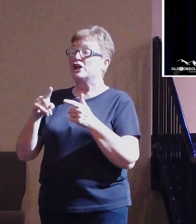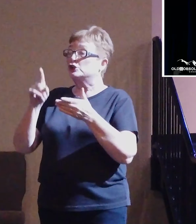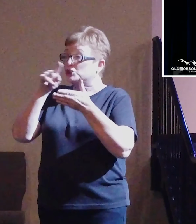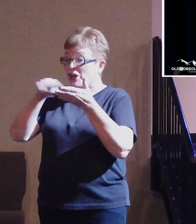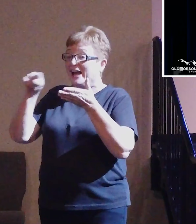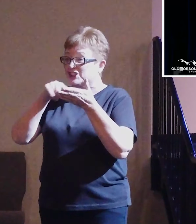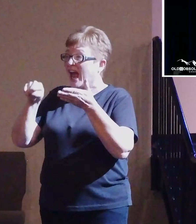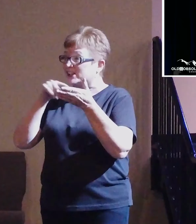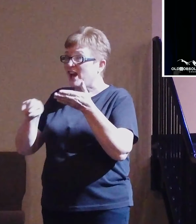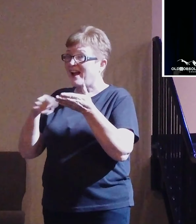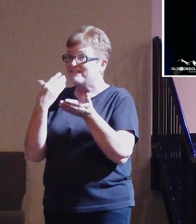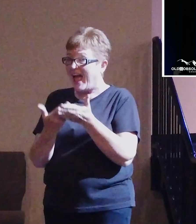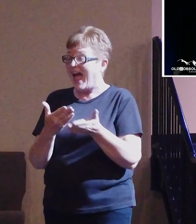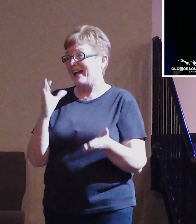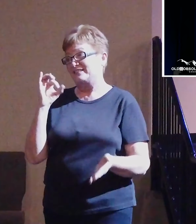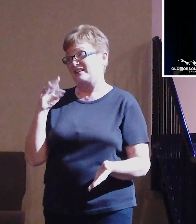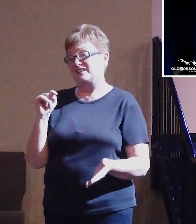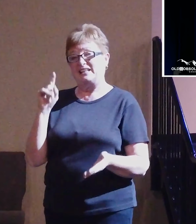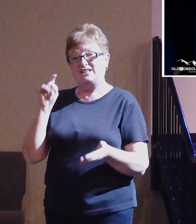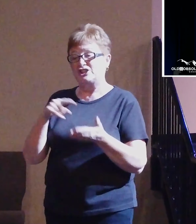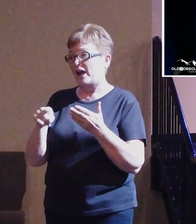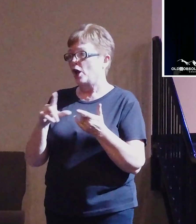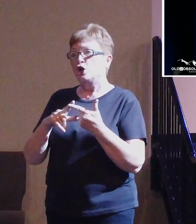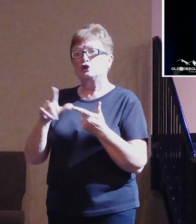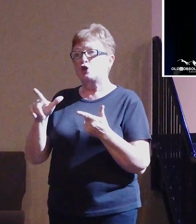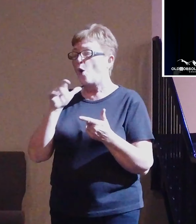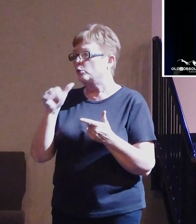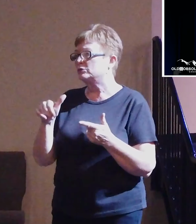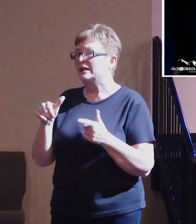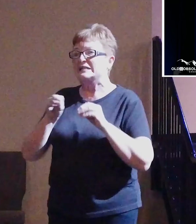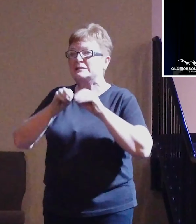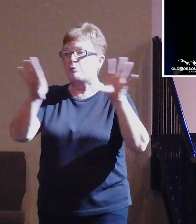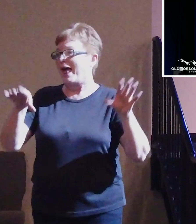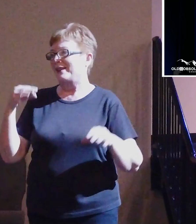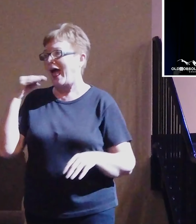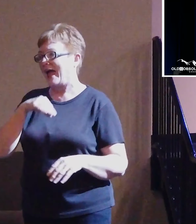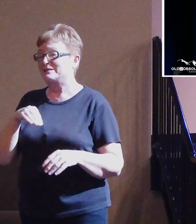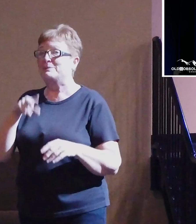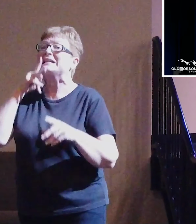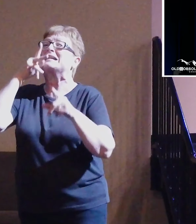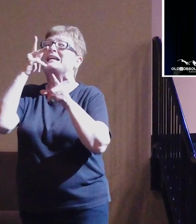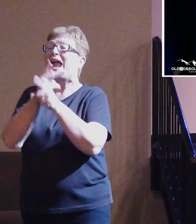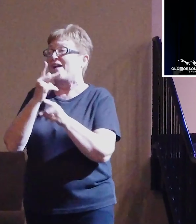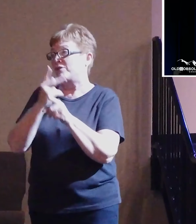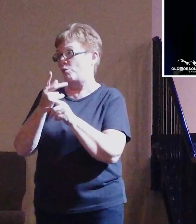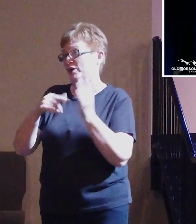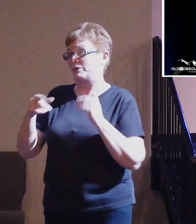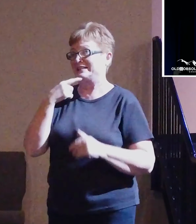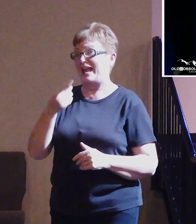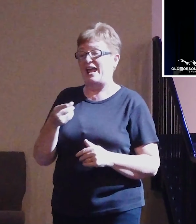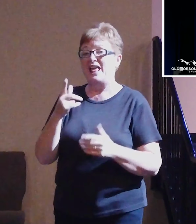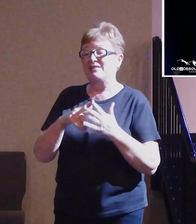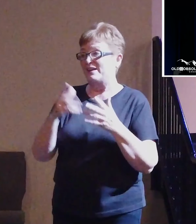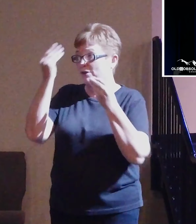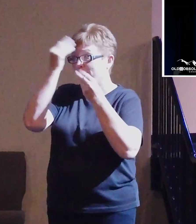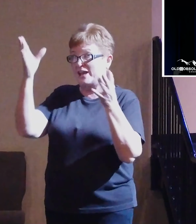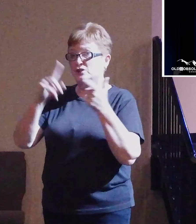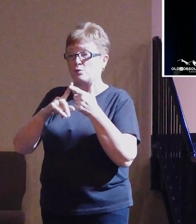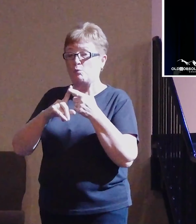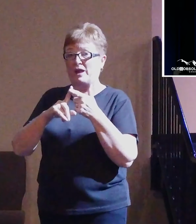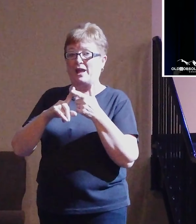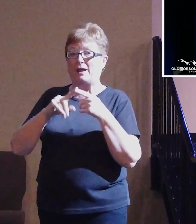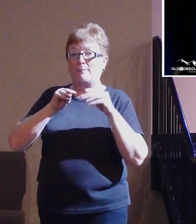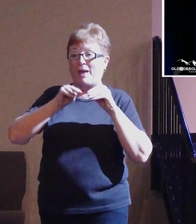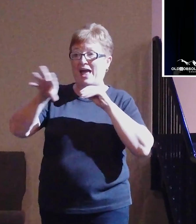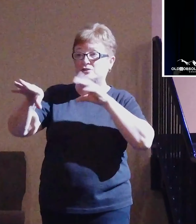inadvertently spreading lies. We need to be careful what we say, the information that we pass on. If we make a